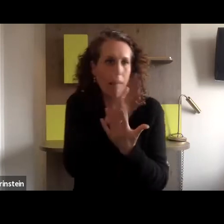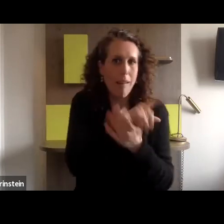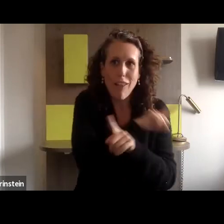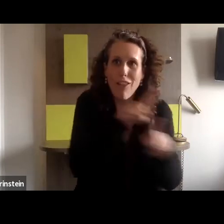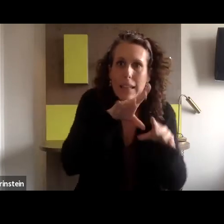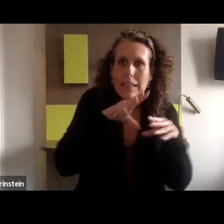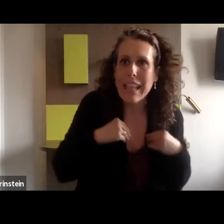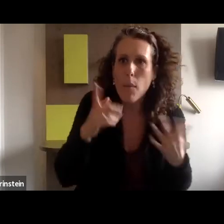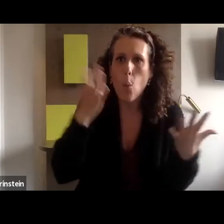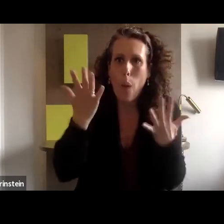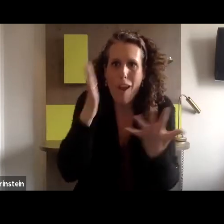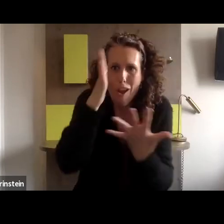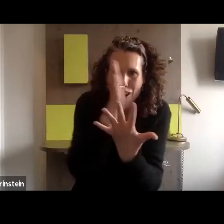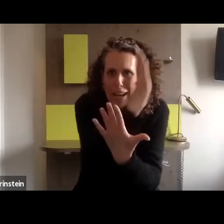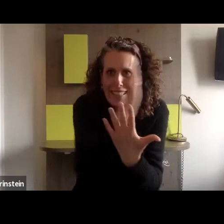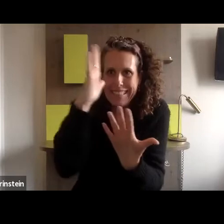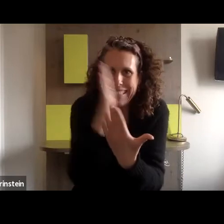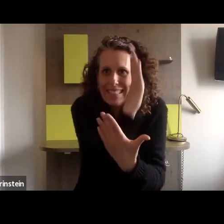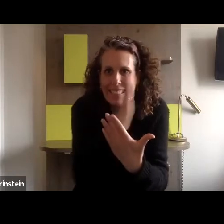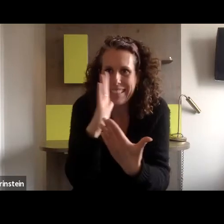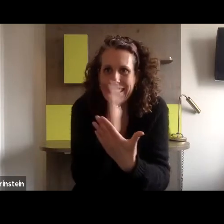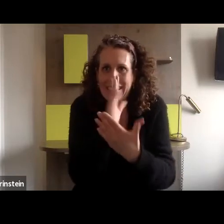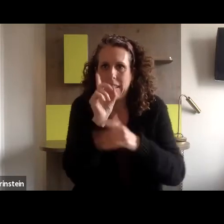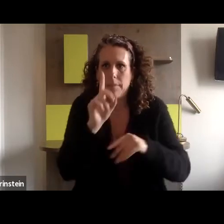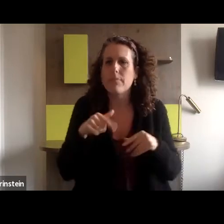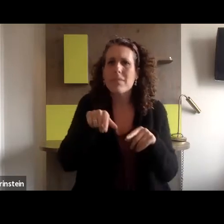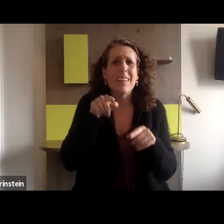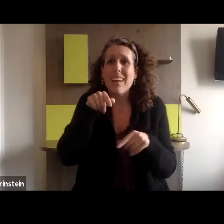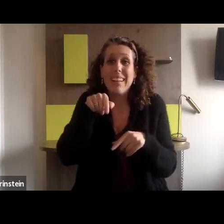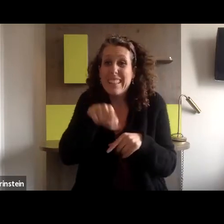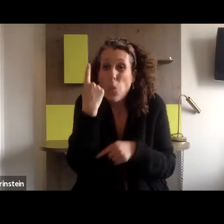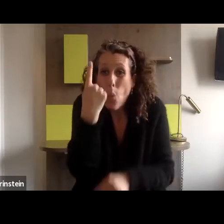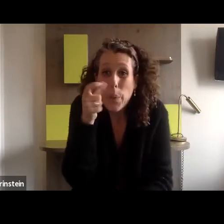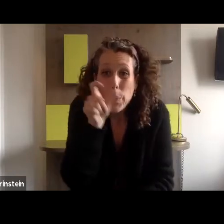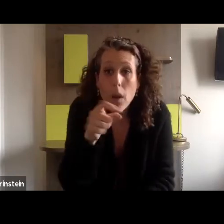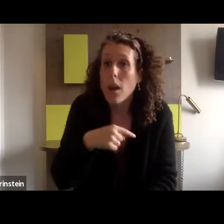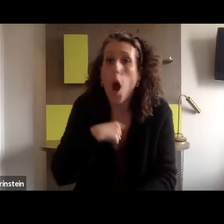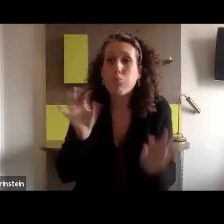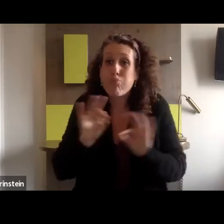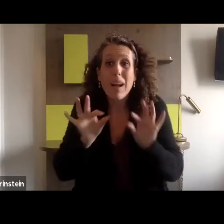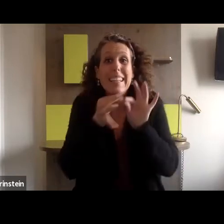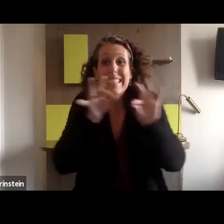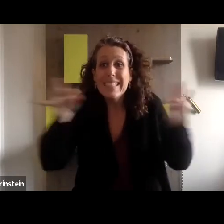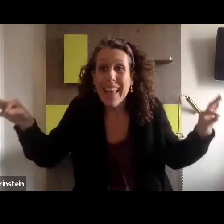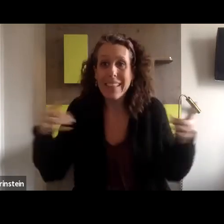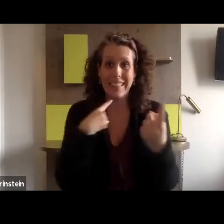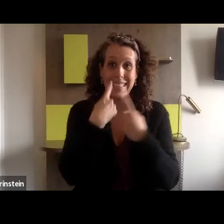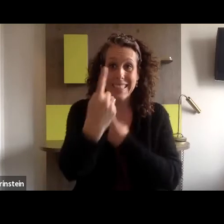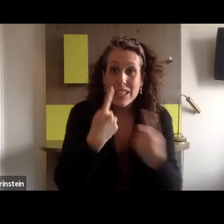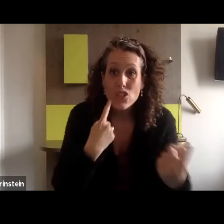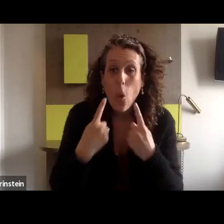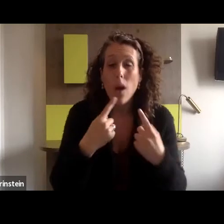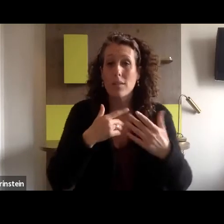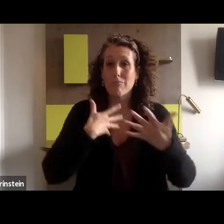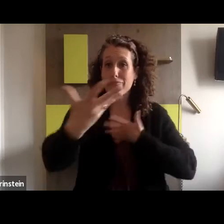an overview. It's on a very simple level. We are not on a sentence level, we are not on a discourse level or interaction. It's really